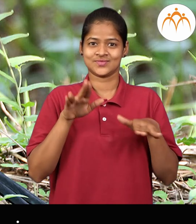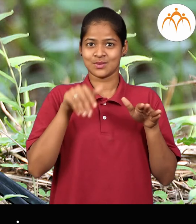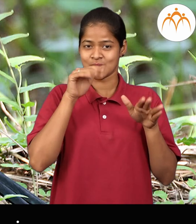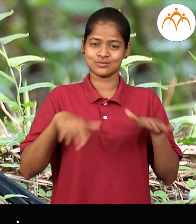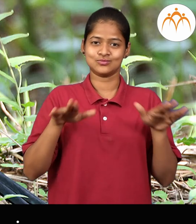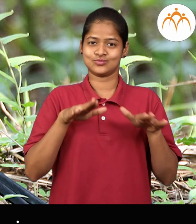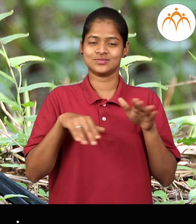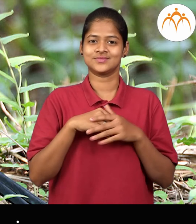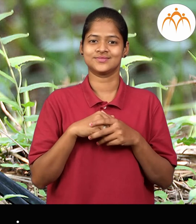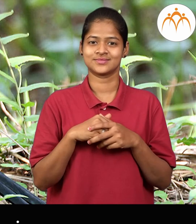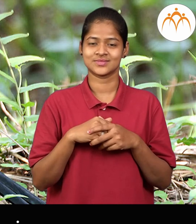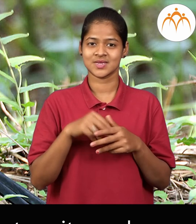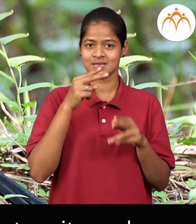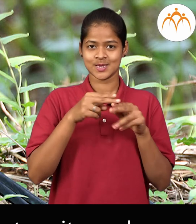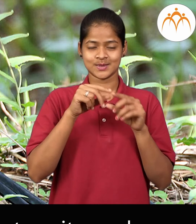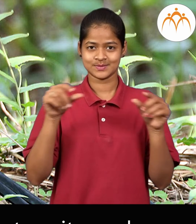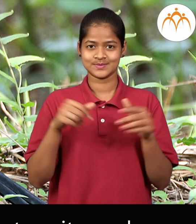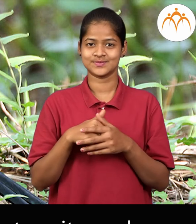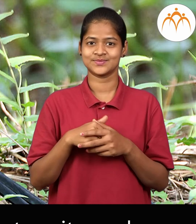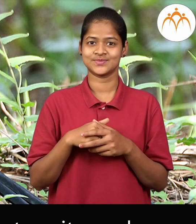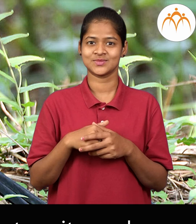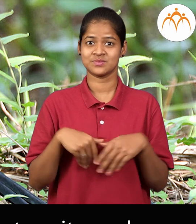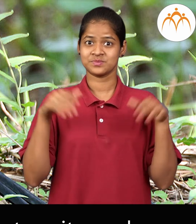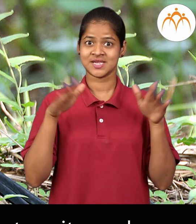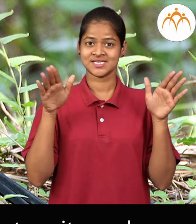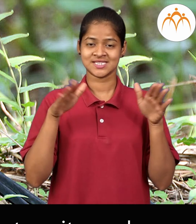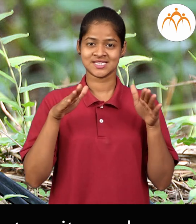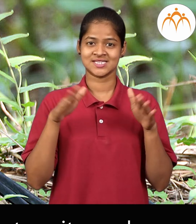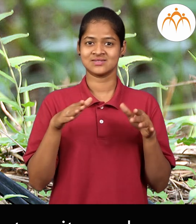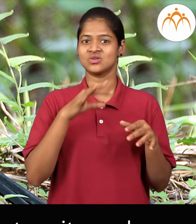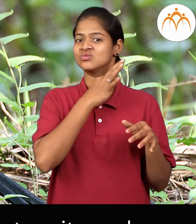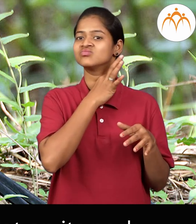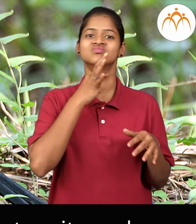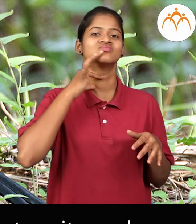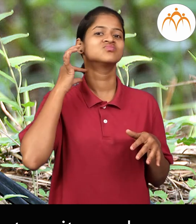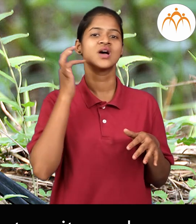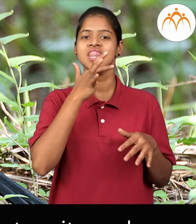Bharadwaj. This bird has a red dot on its neck.